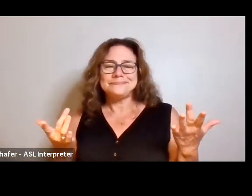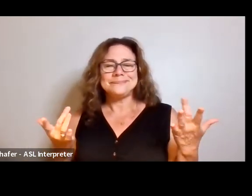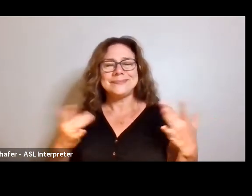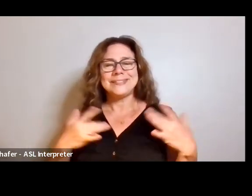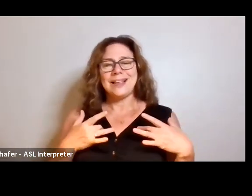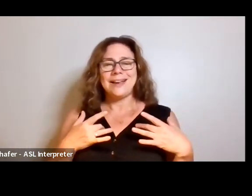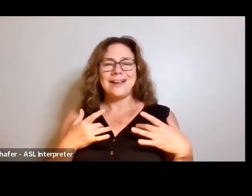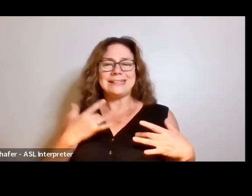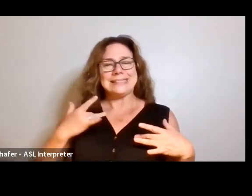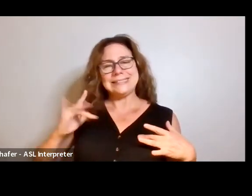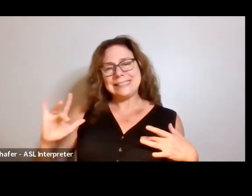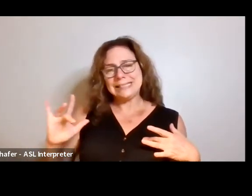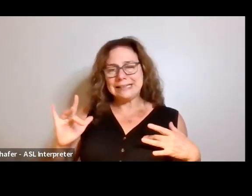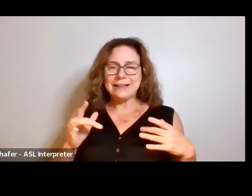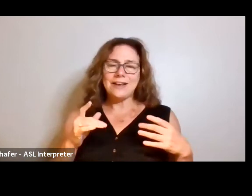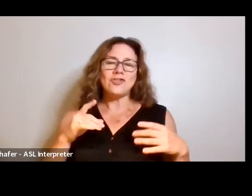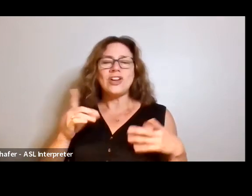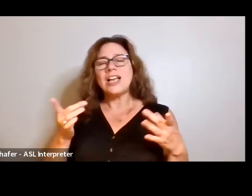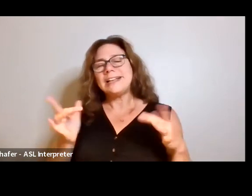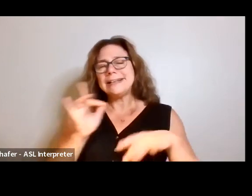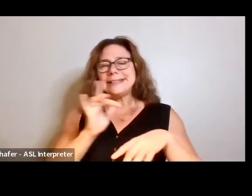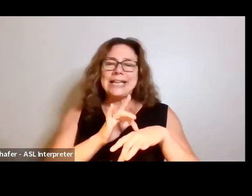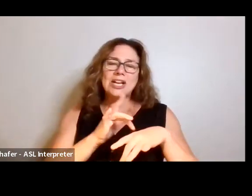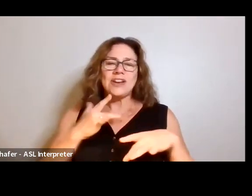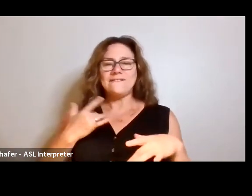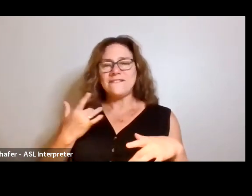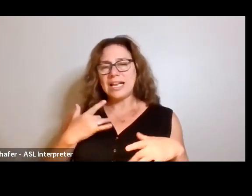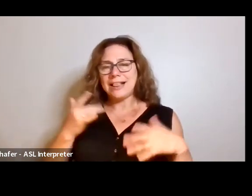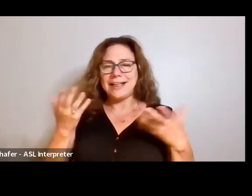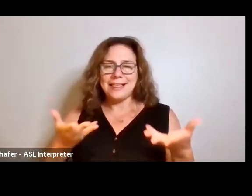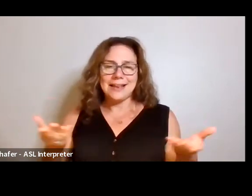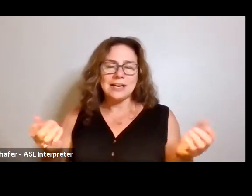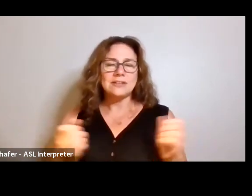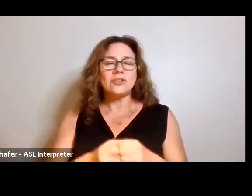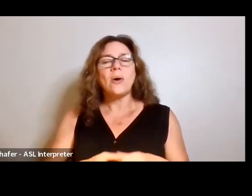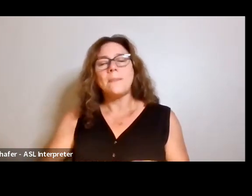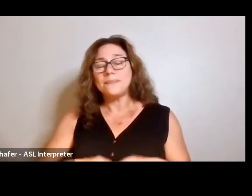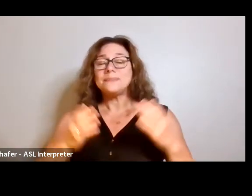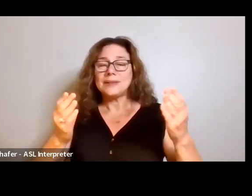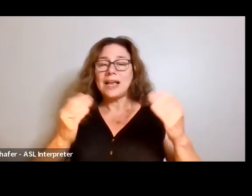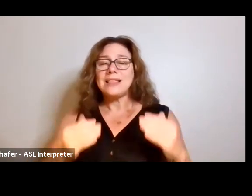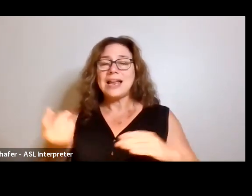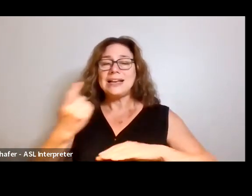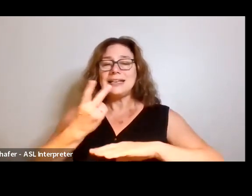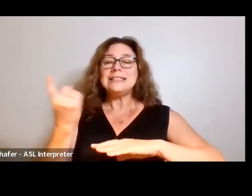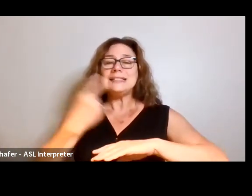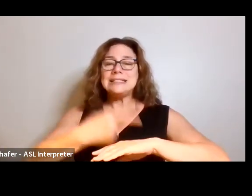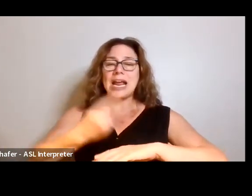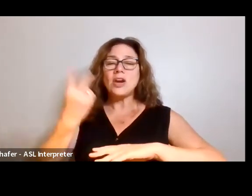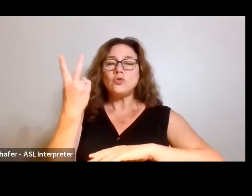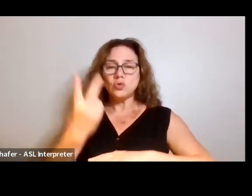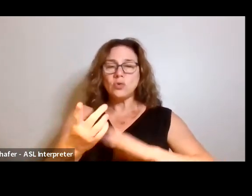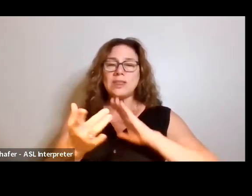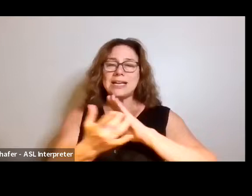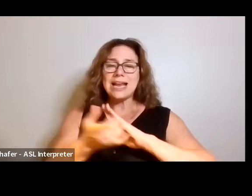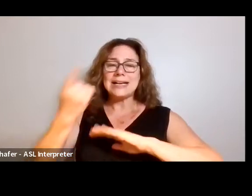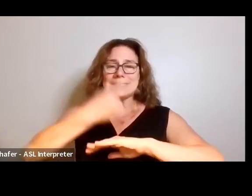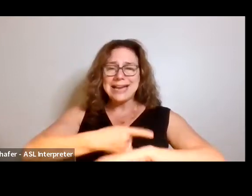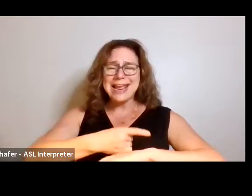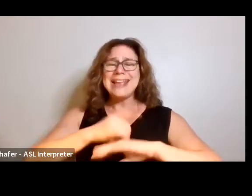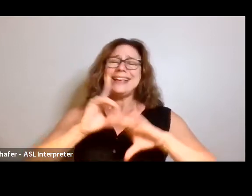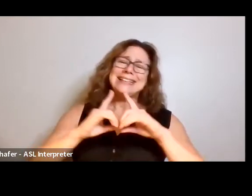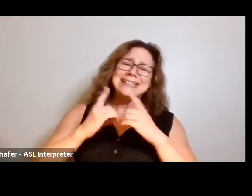Day 2, we had our tech day. And of course, our tech day was on the day that the district was experiencing